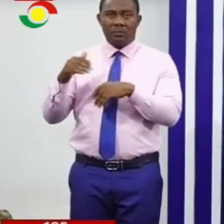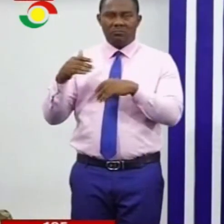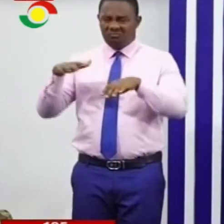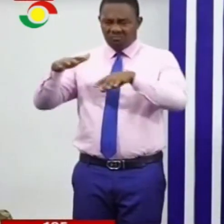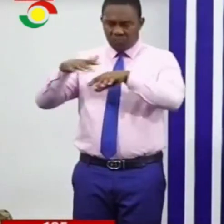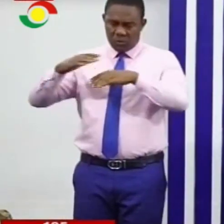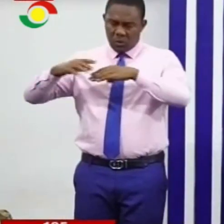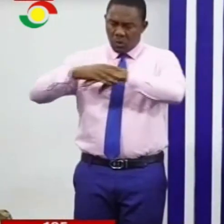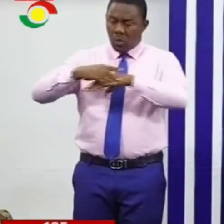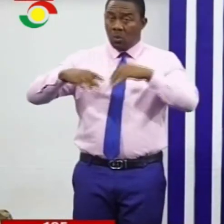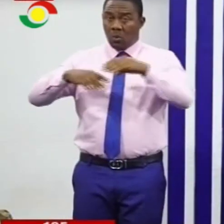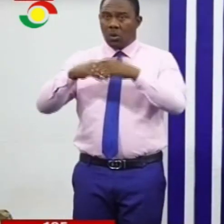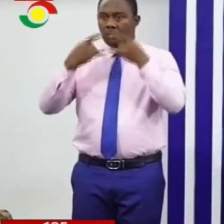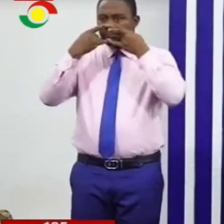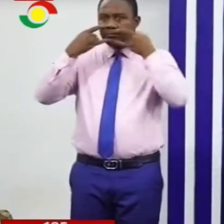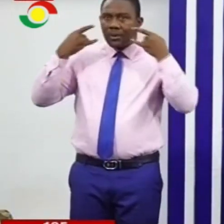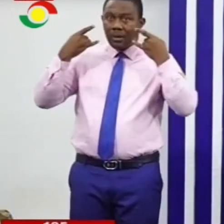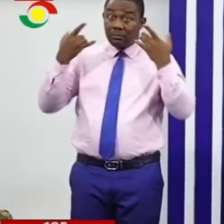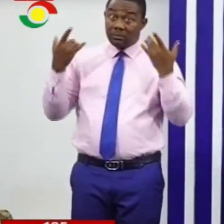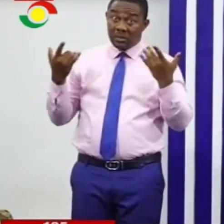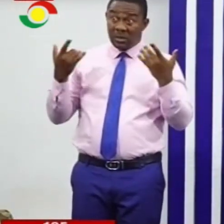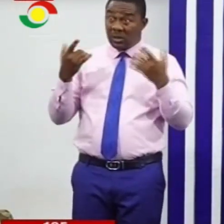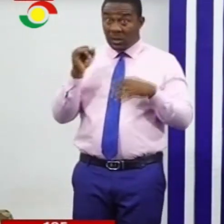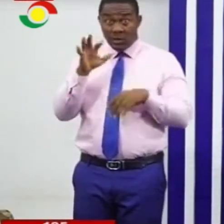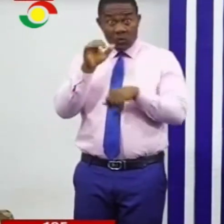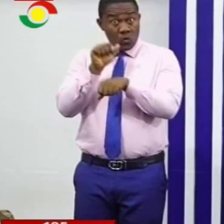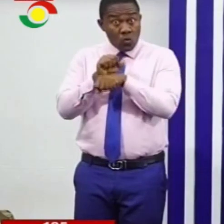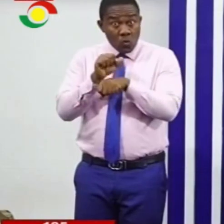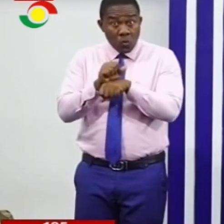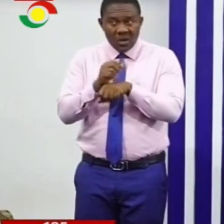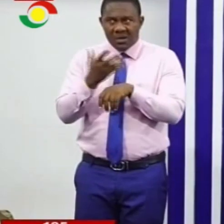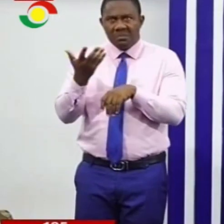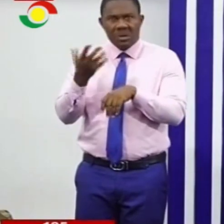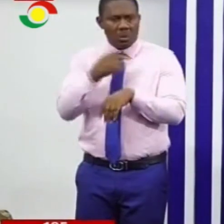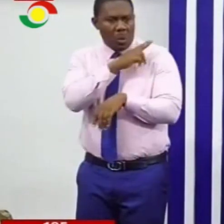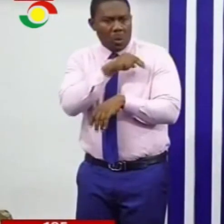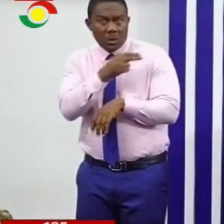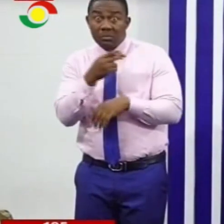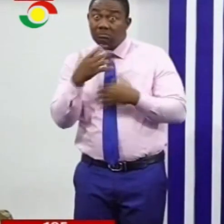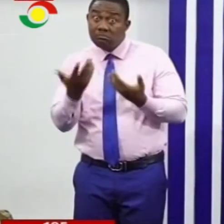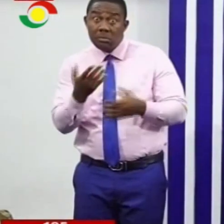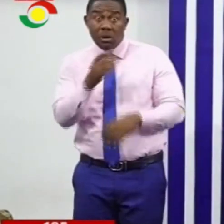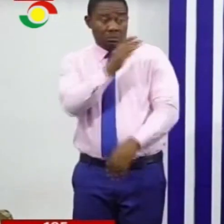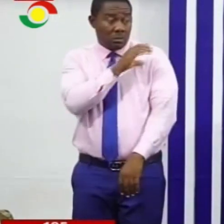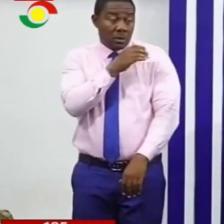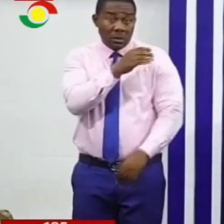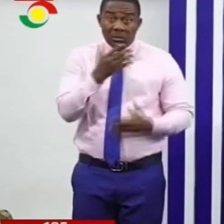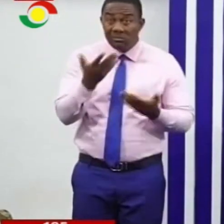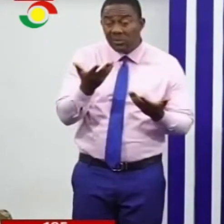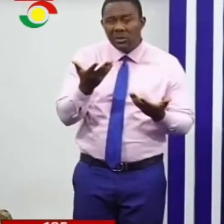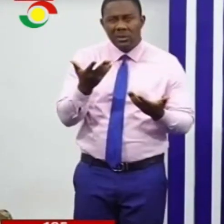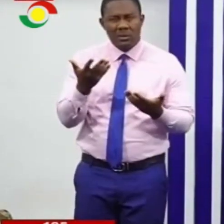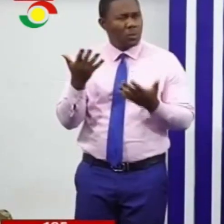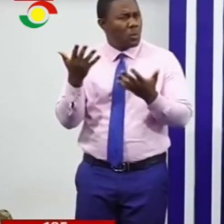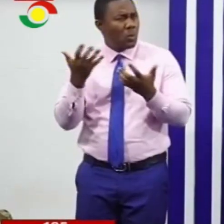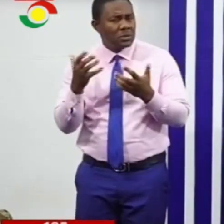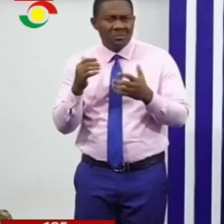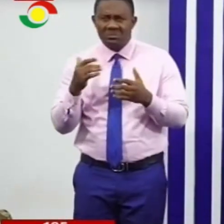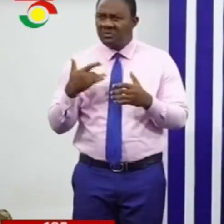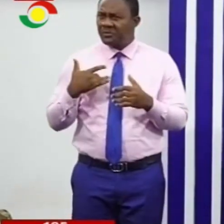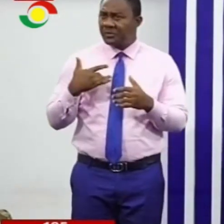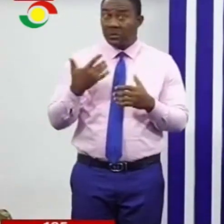across the country. If you work in a health facility and you want to give us some feedback on the status of